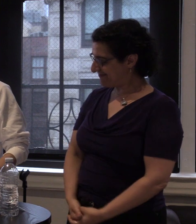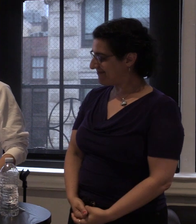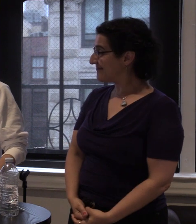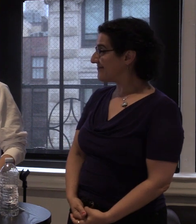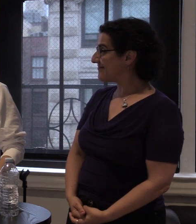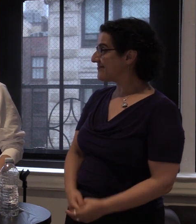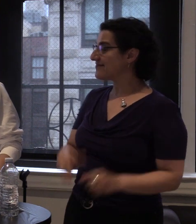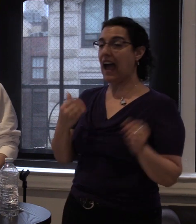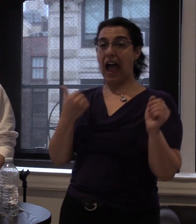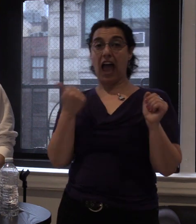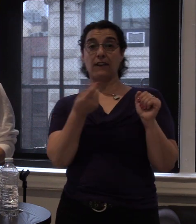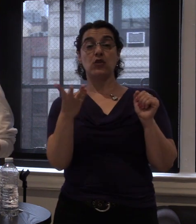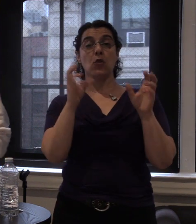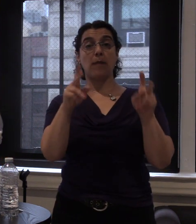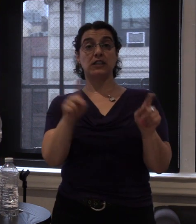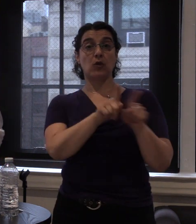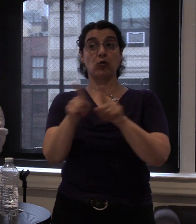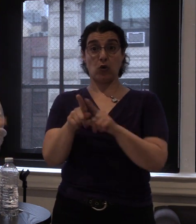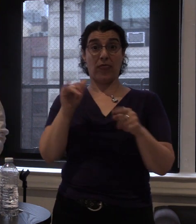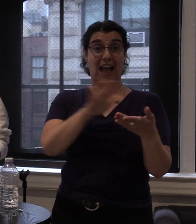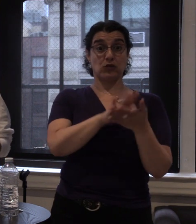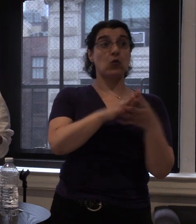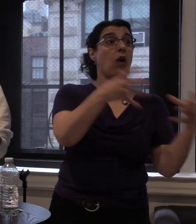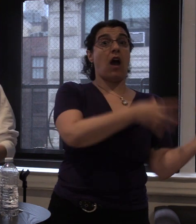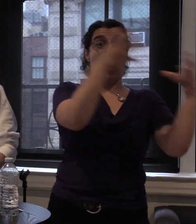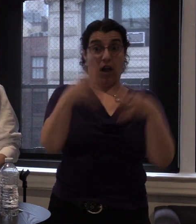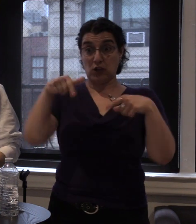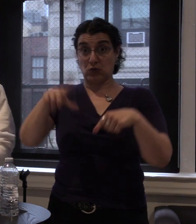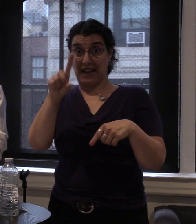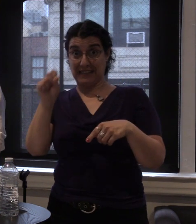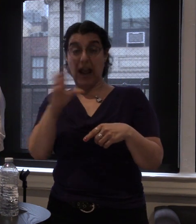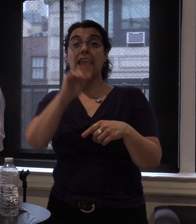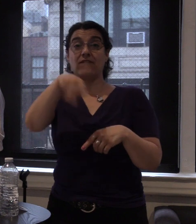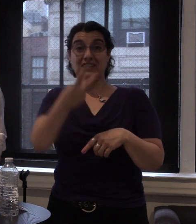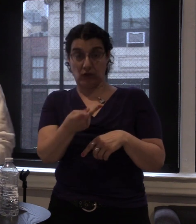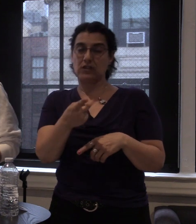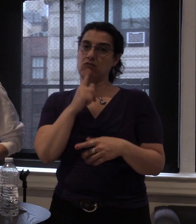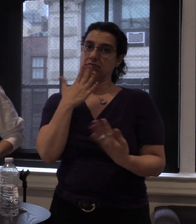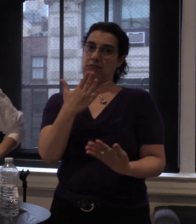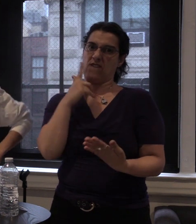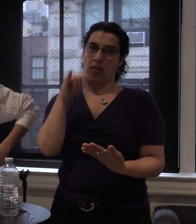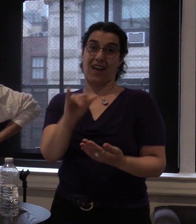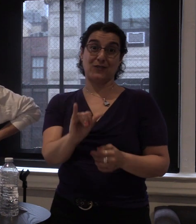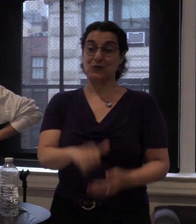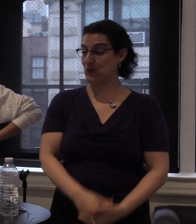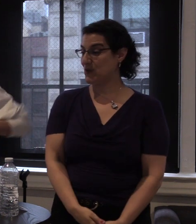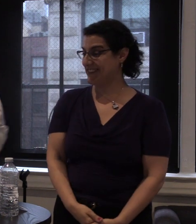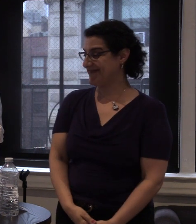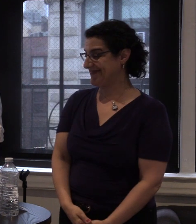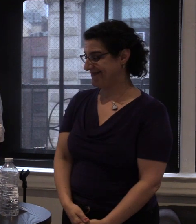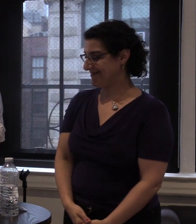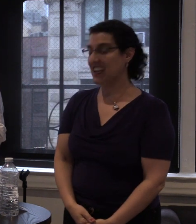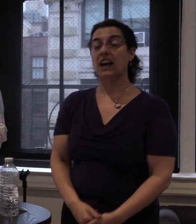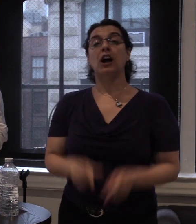And I had a few opportunities to bring the school to this place and vice versa, and I'm very thankful for that as well.